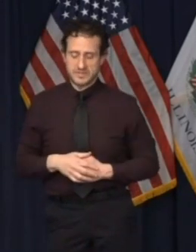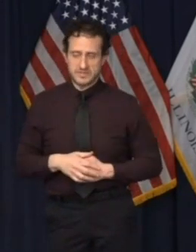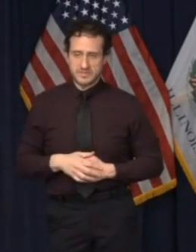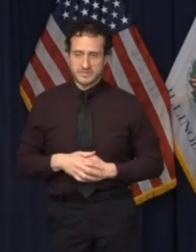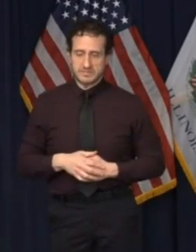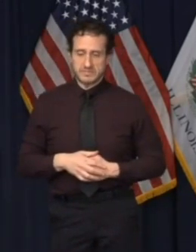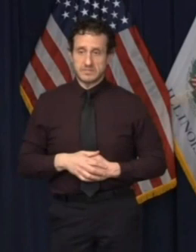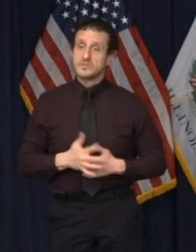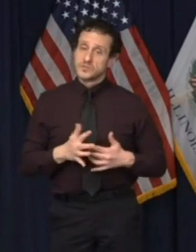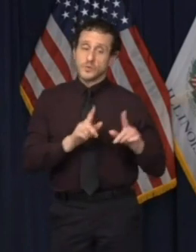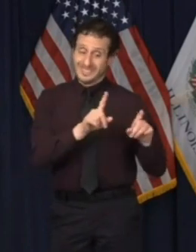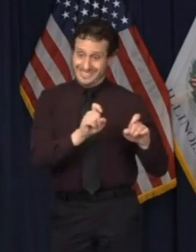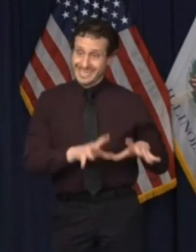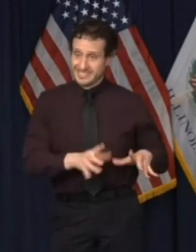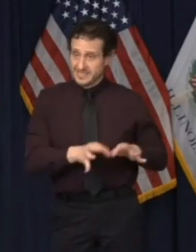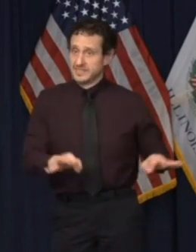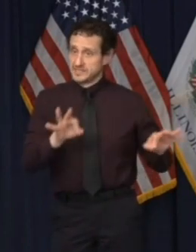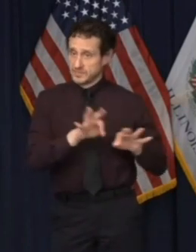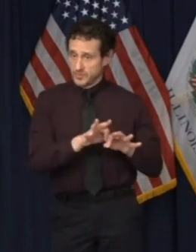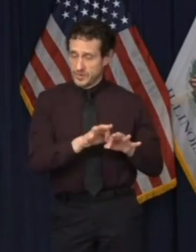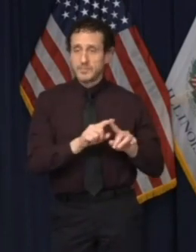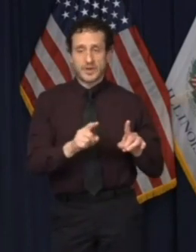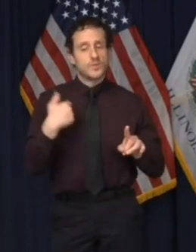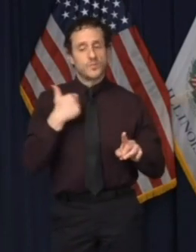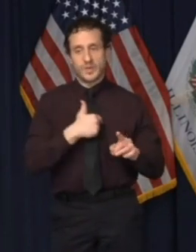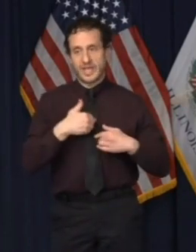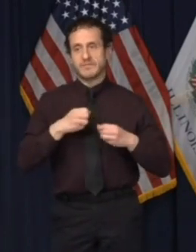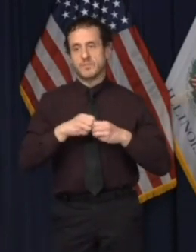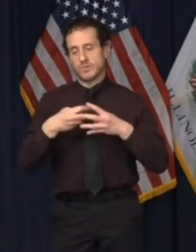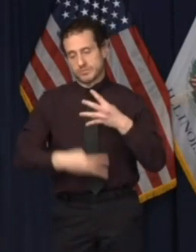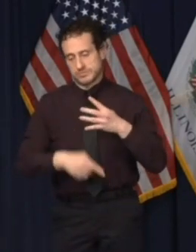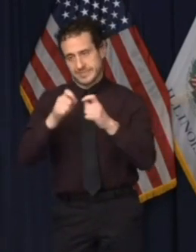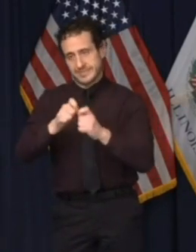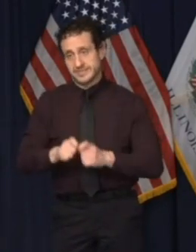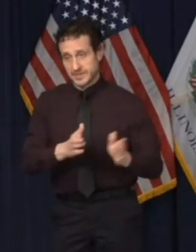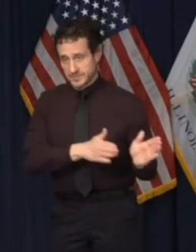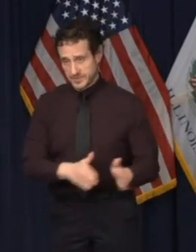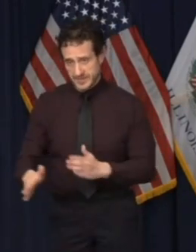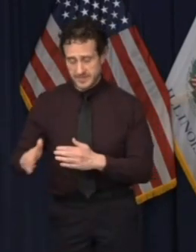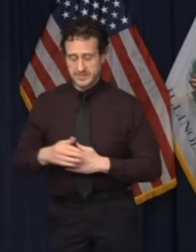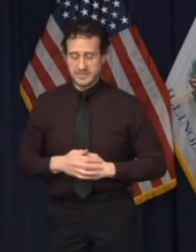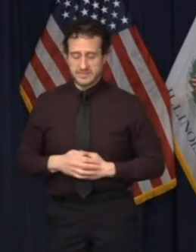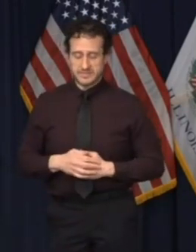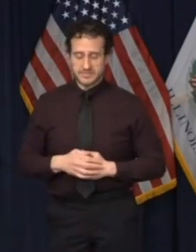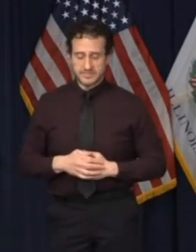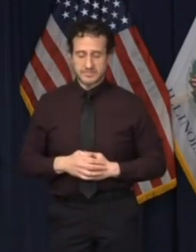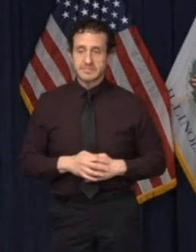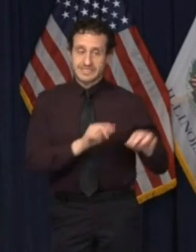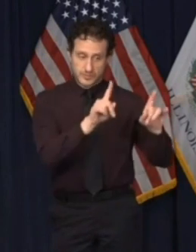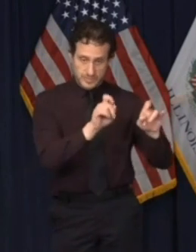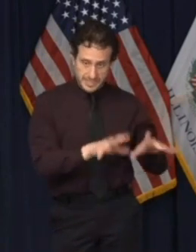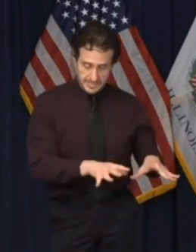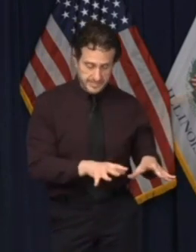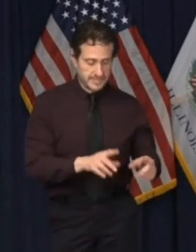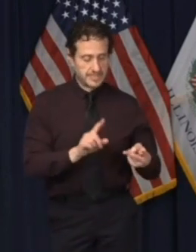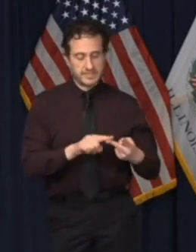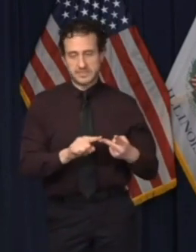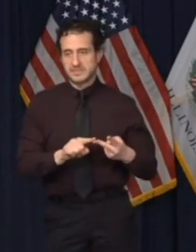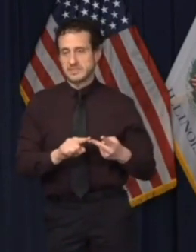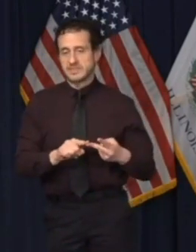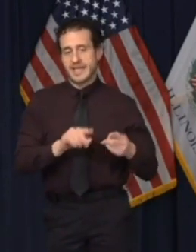one of the elements of our plan, as the governor explained. Along with the testing, we also provide